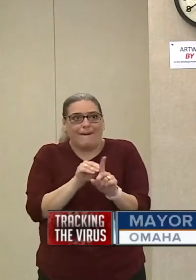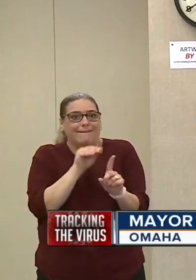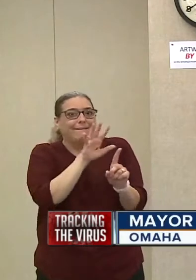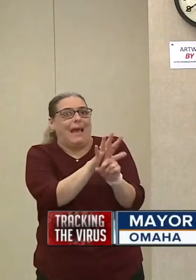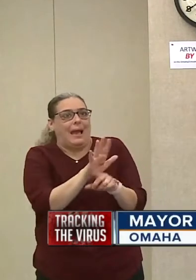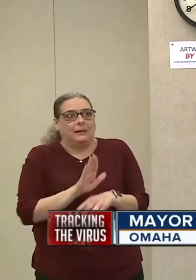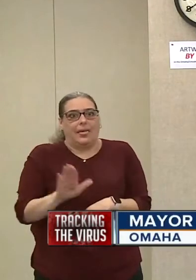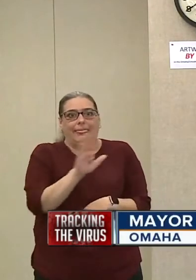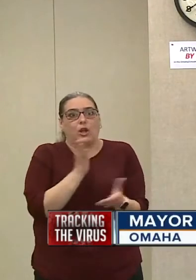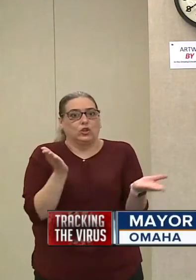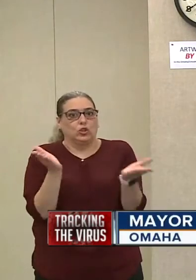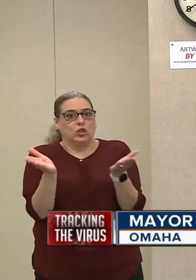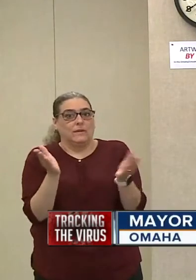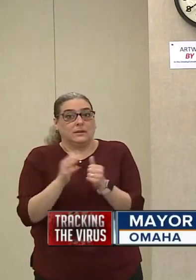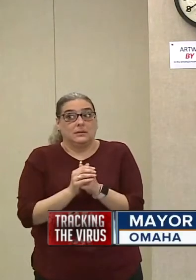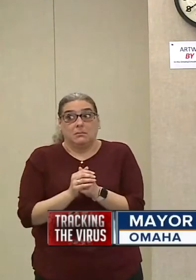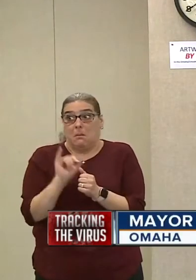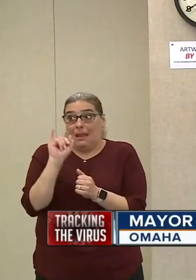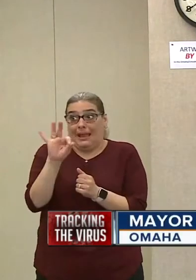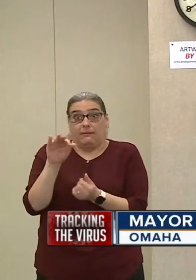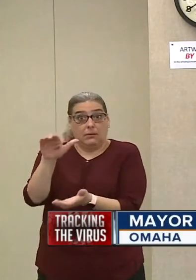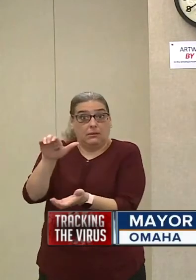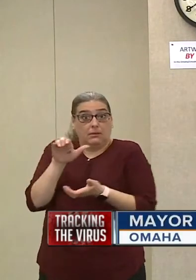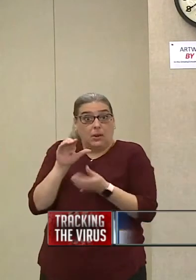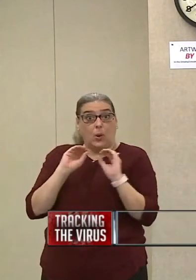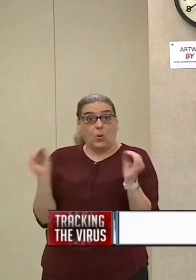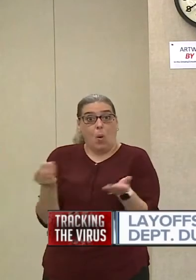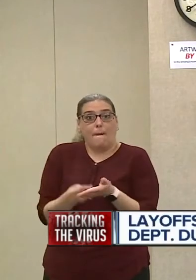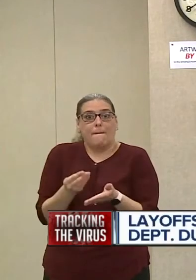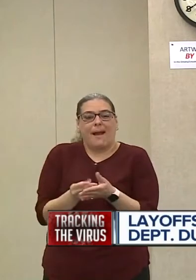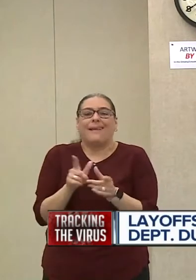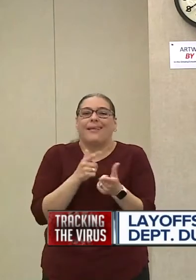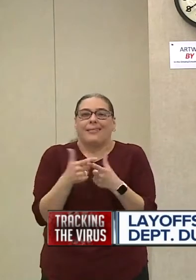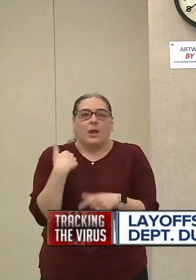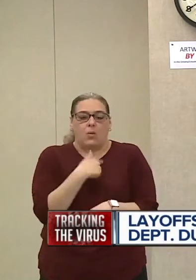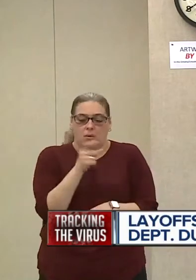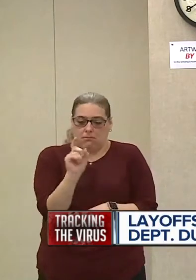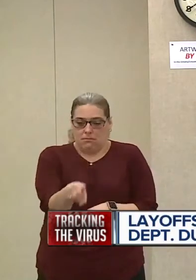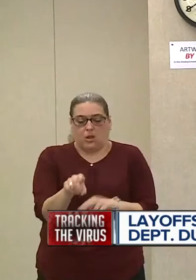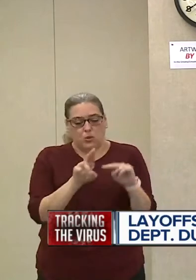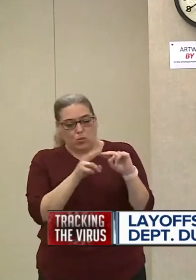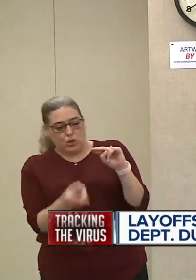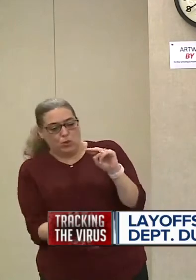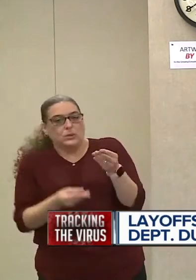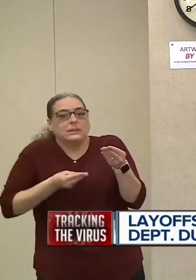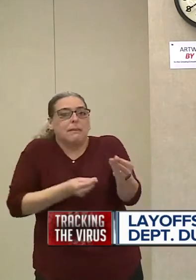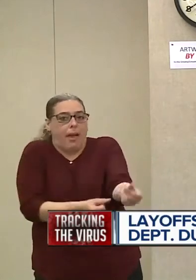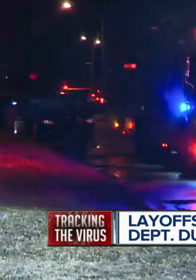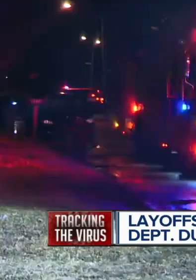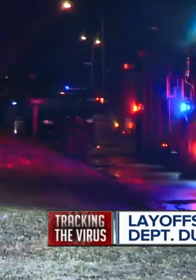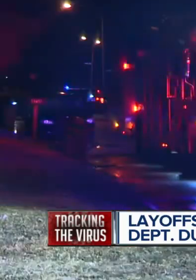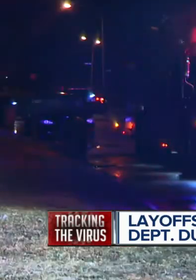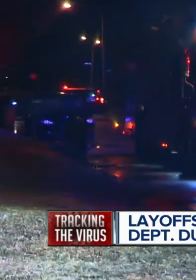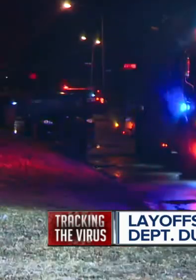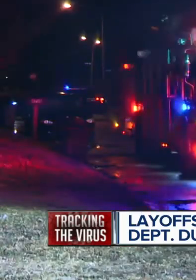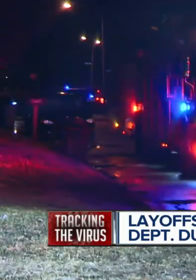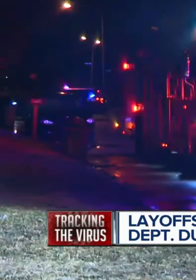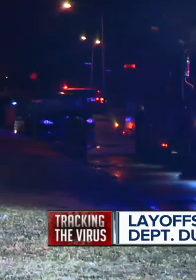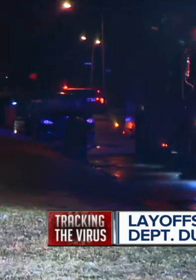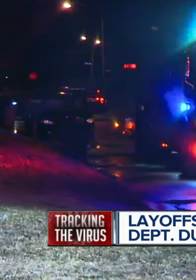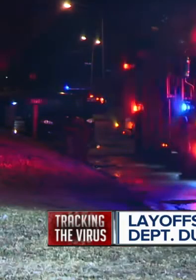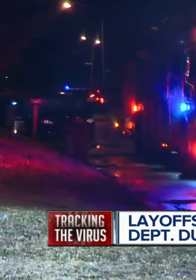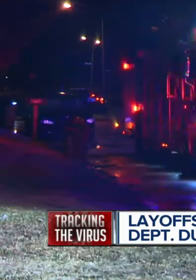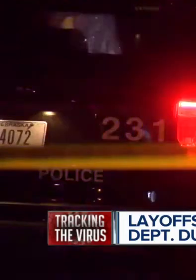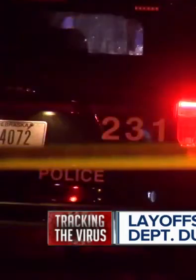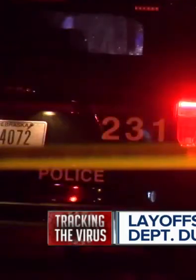additional revenue, the only other option we have is to reduce spending, and that's what we have already started to do. Reduced spending